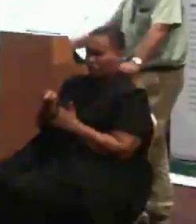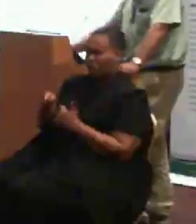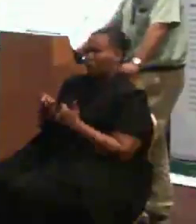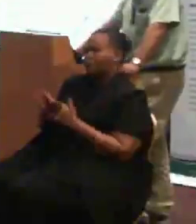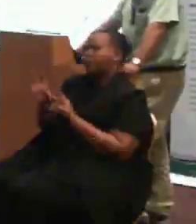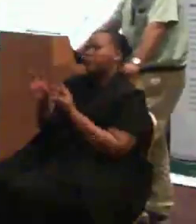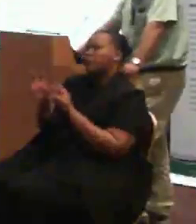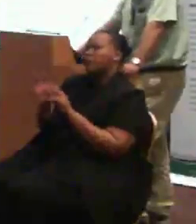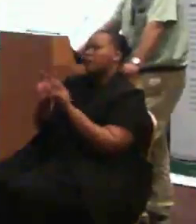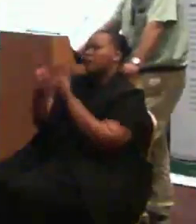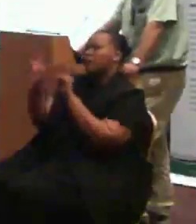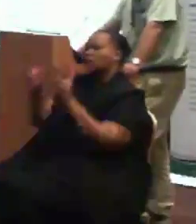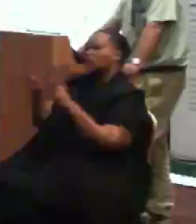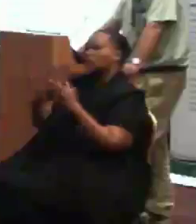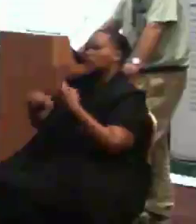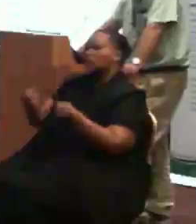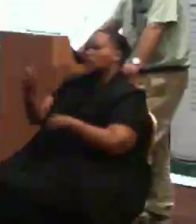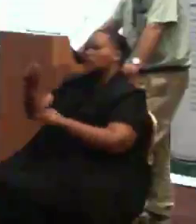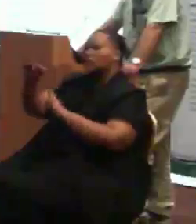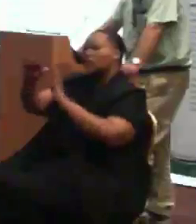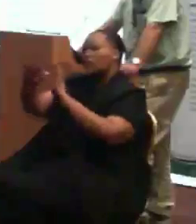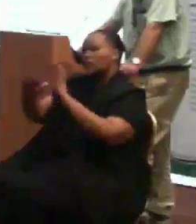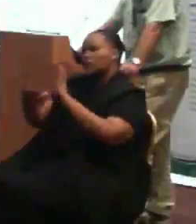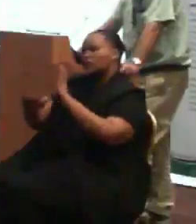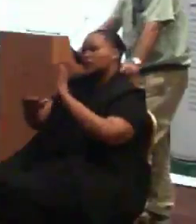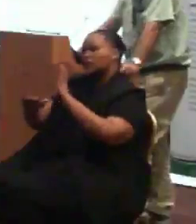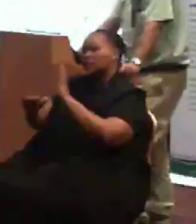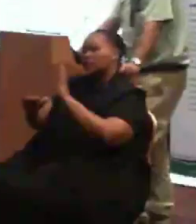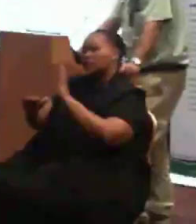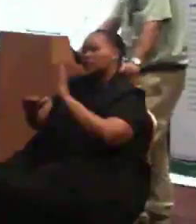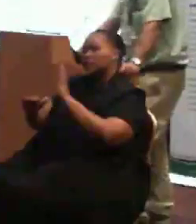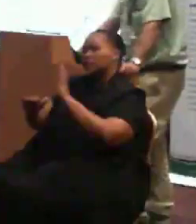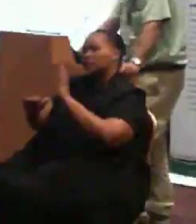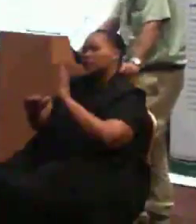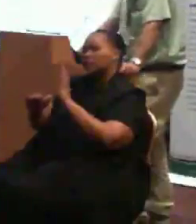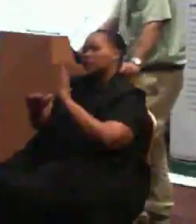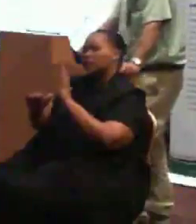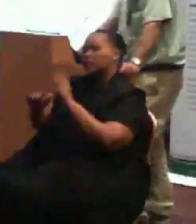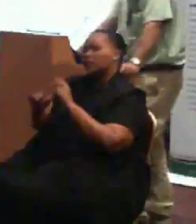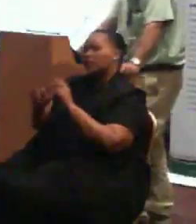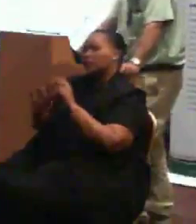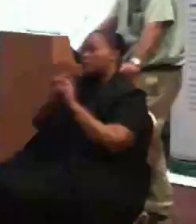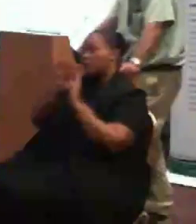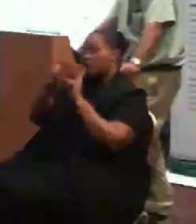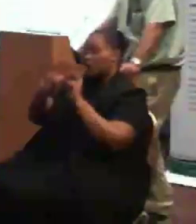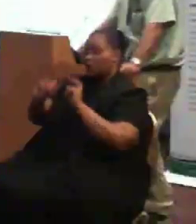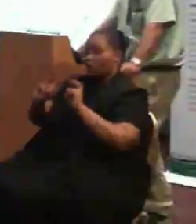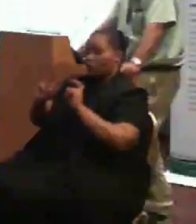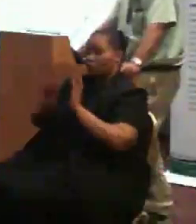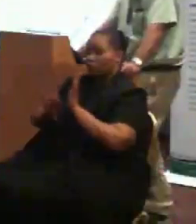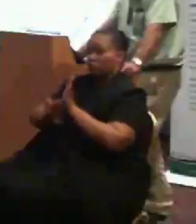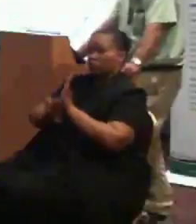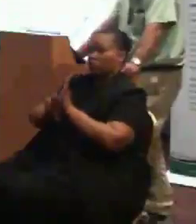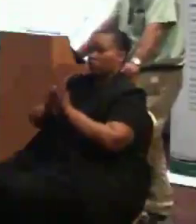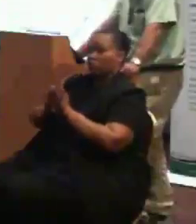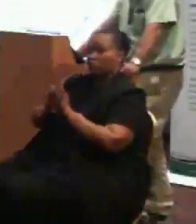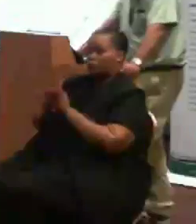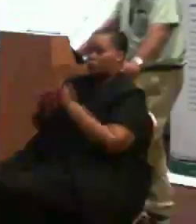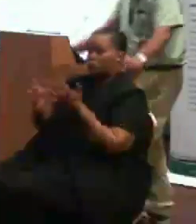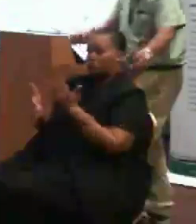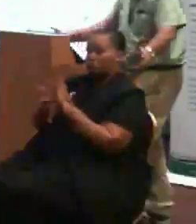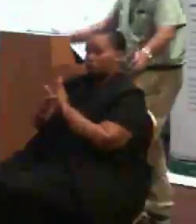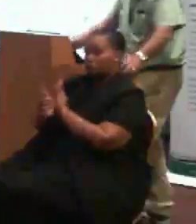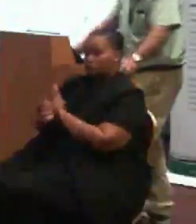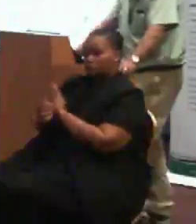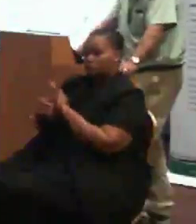Energy sales is coming down. So this is not taking Eskom forward in its capacity